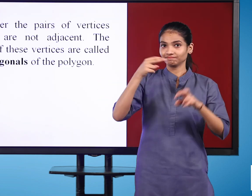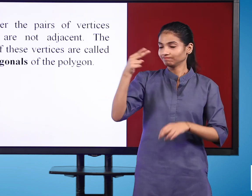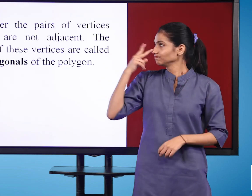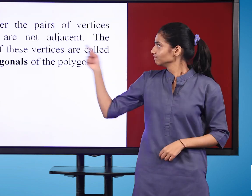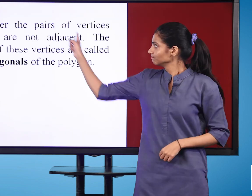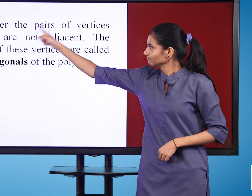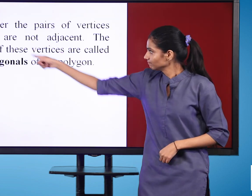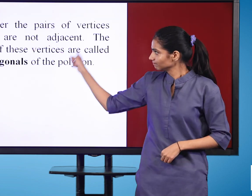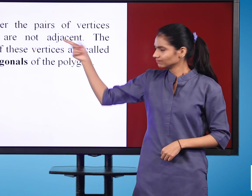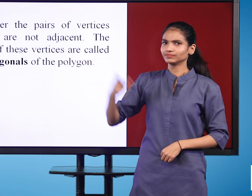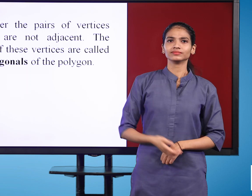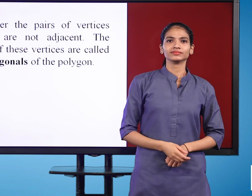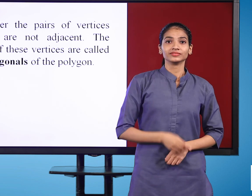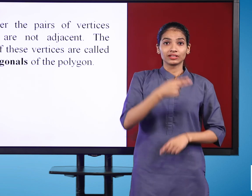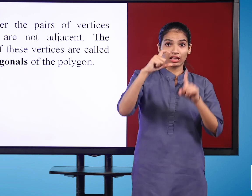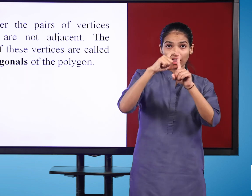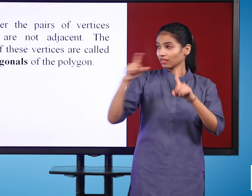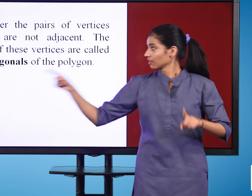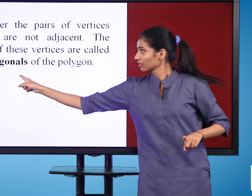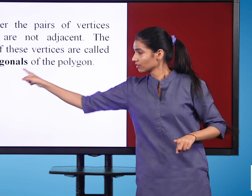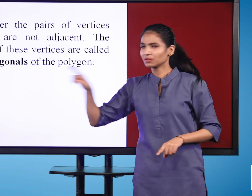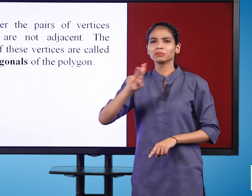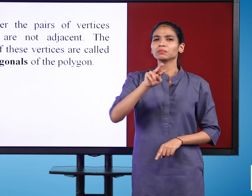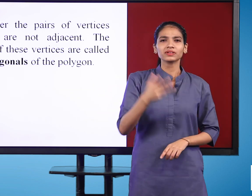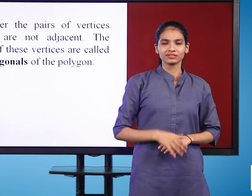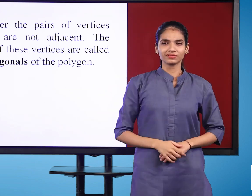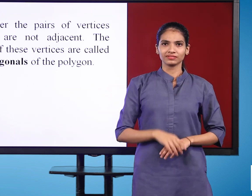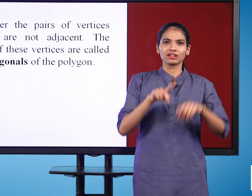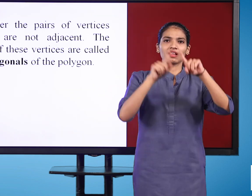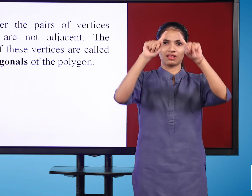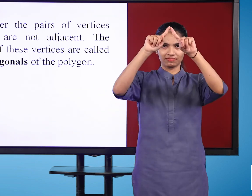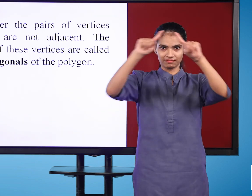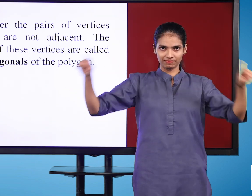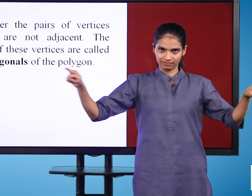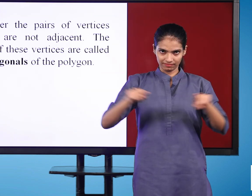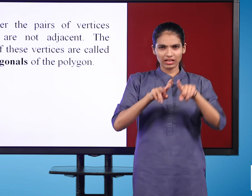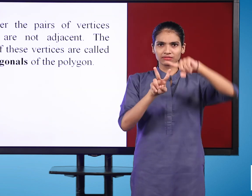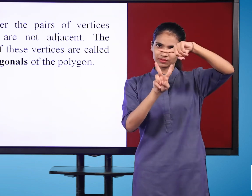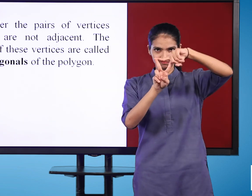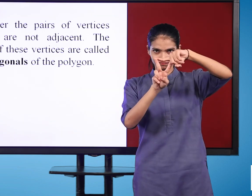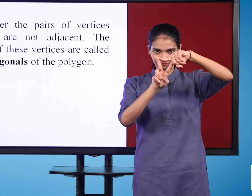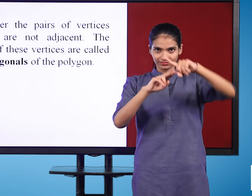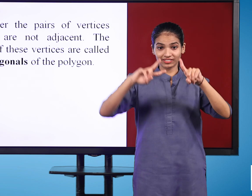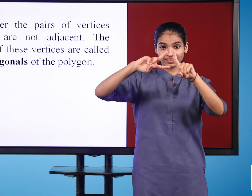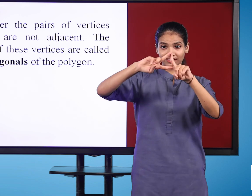Consider the pairs of vertices which are not adjacent. The joins of these vertices are called